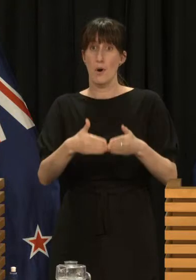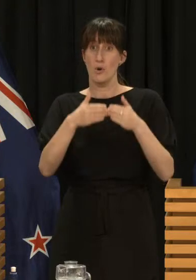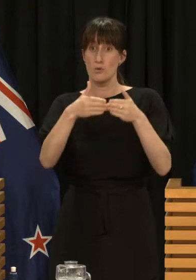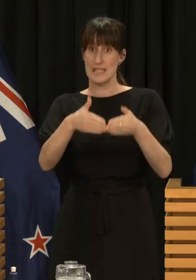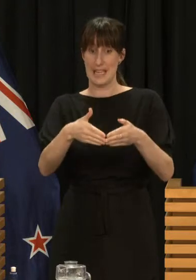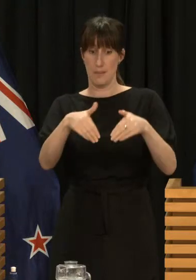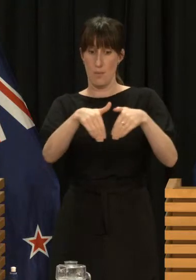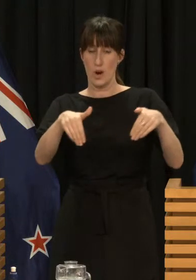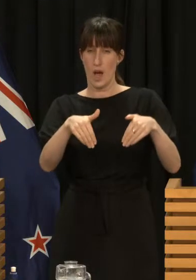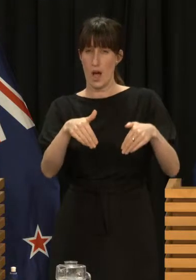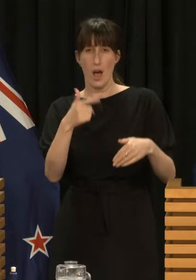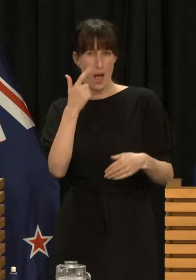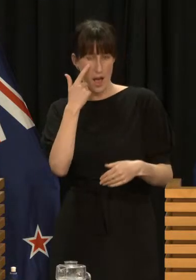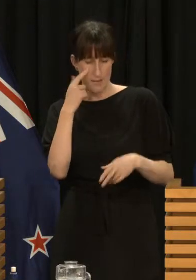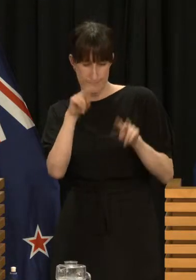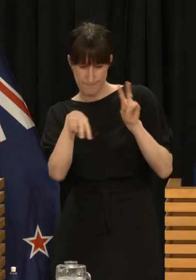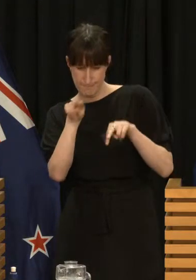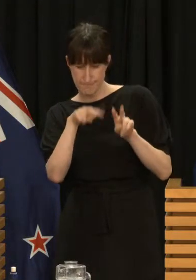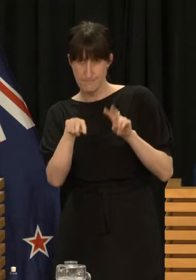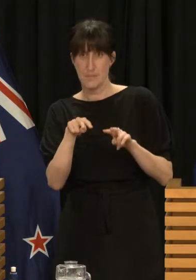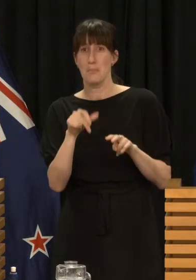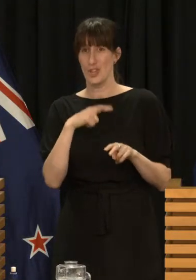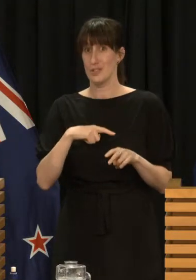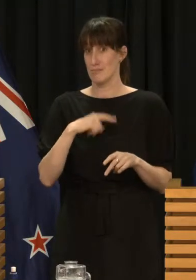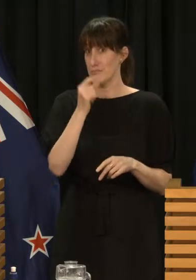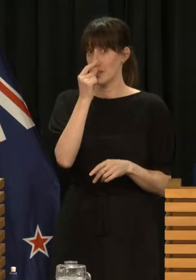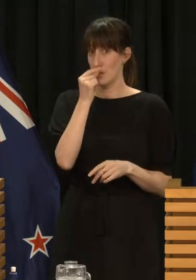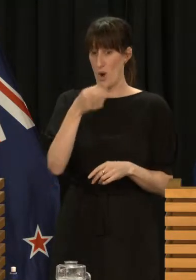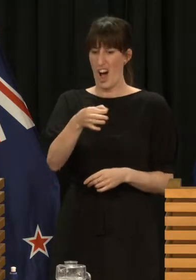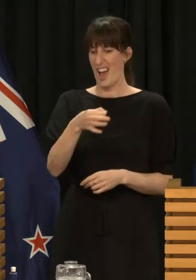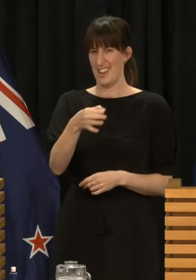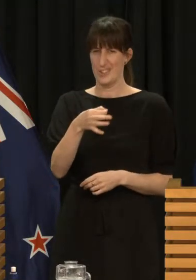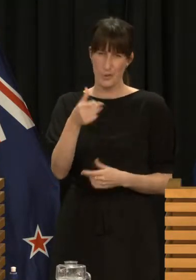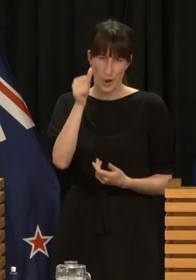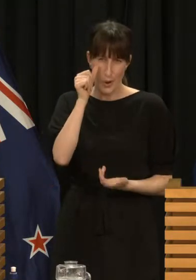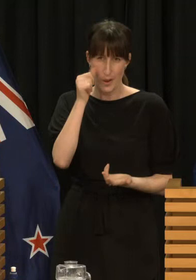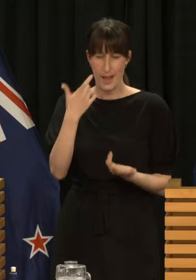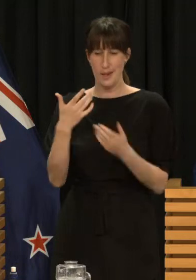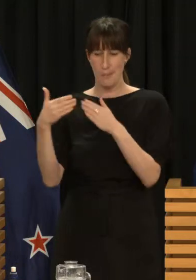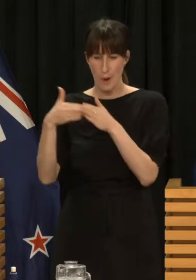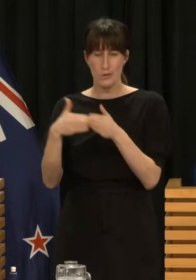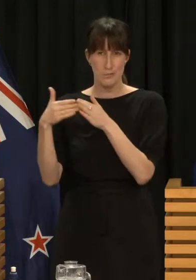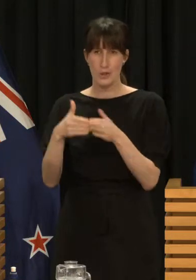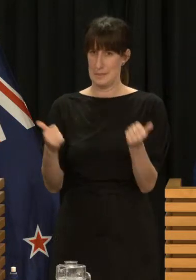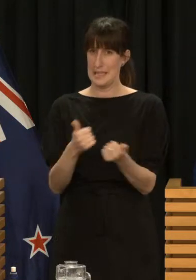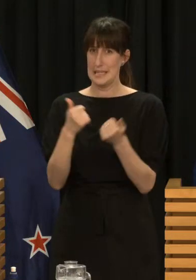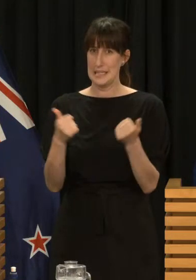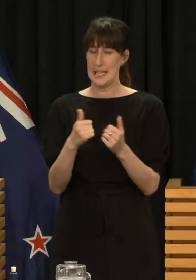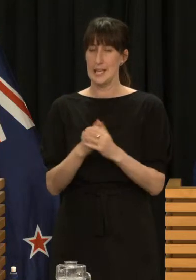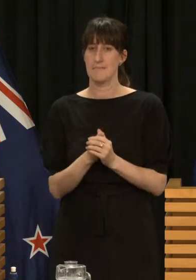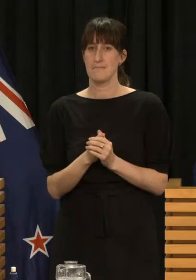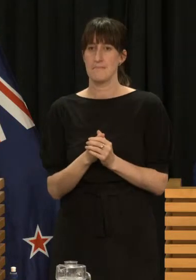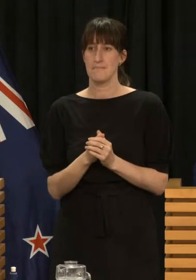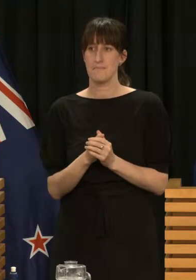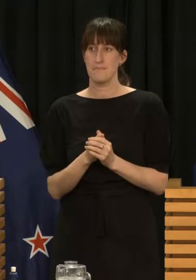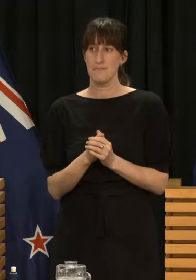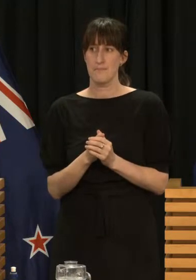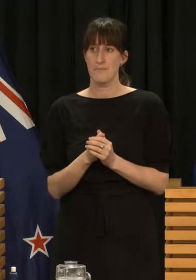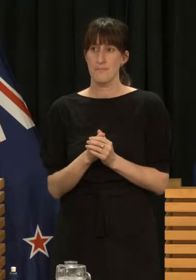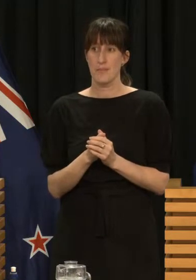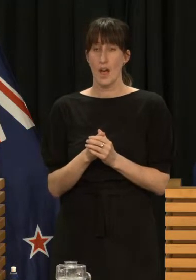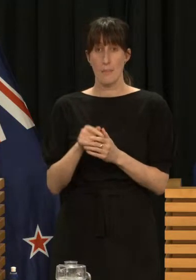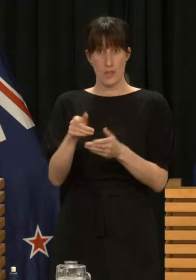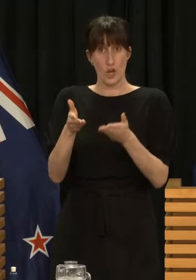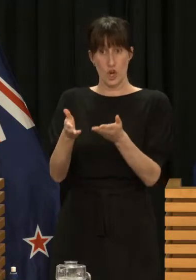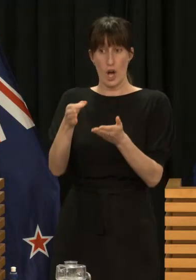of maritime traffic through the Cook Islands potentially. So they'll be looking at all of those sorts of things. There will be some reciprocal work